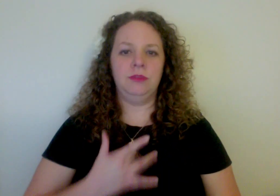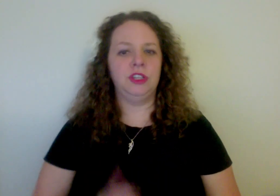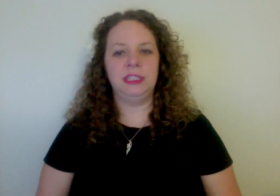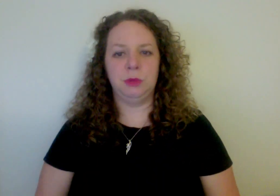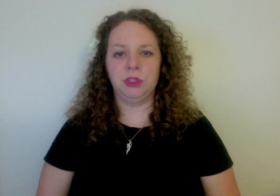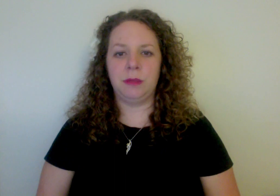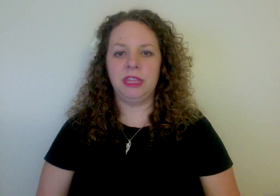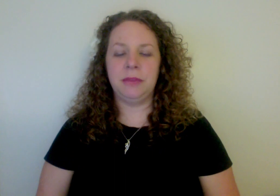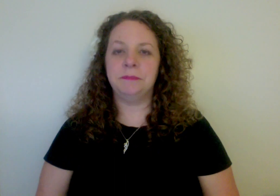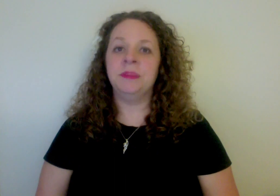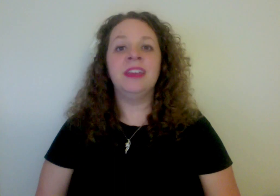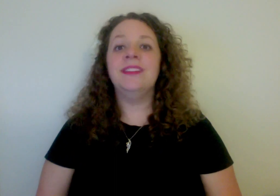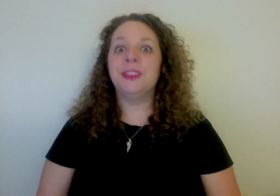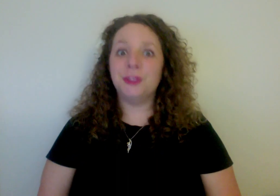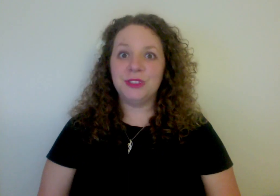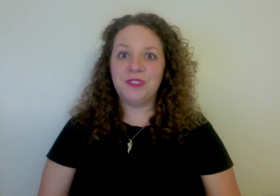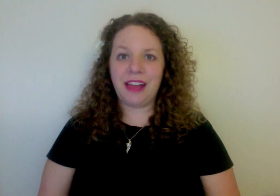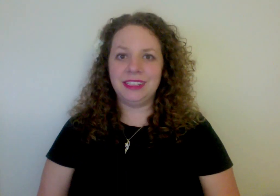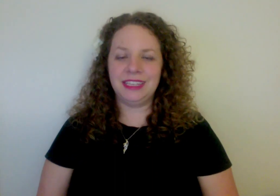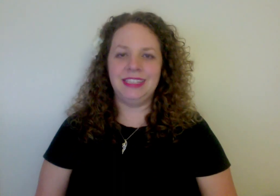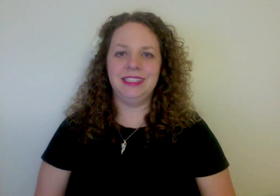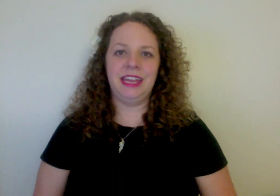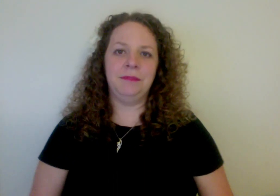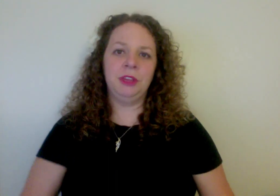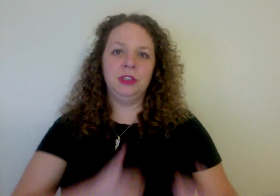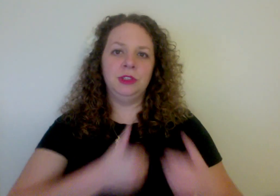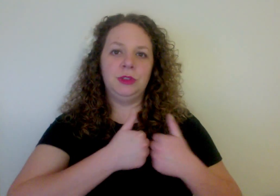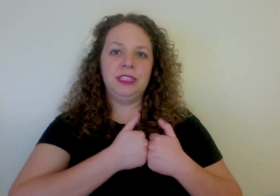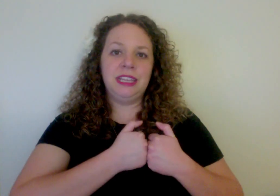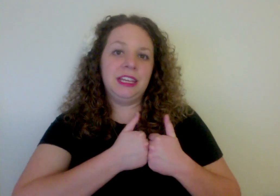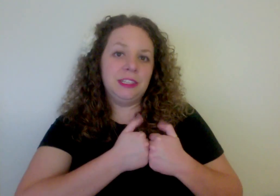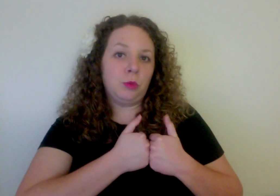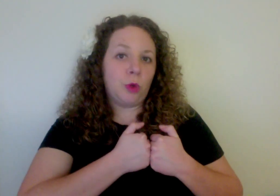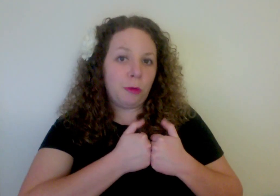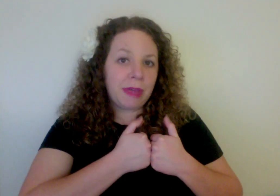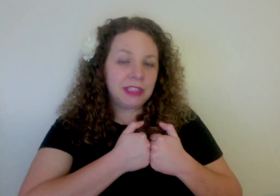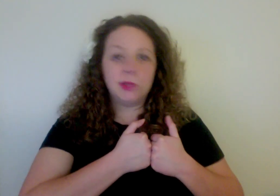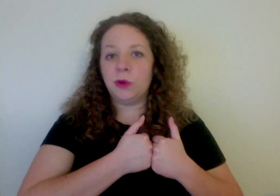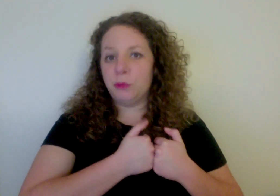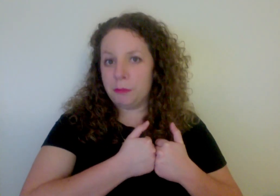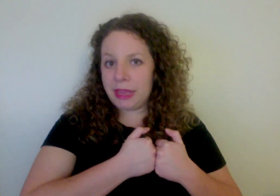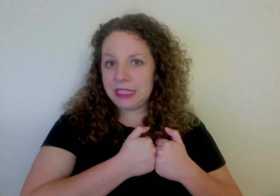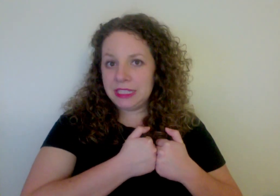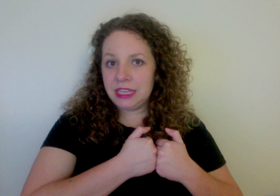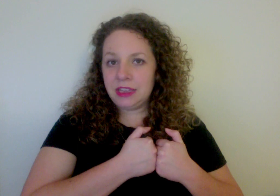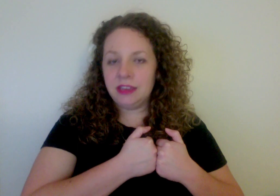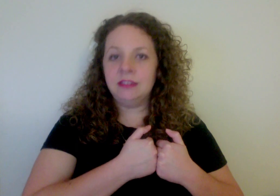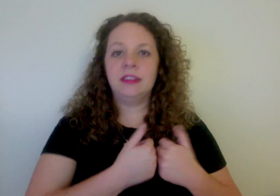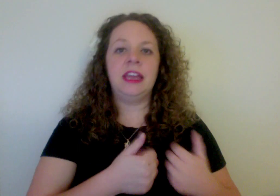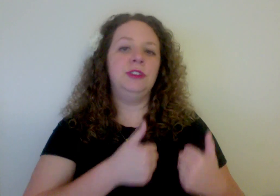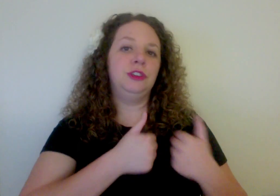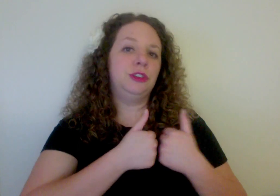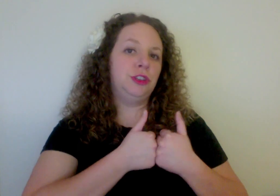which I see most commonly. Then there's Valentine's Day. So this is romance or romantic. Okay? So you could do